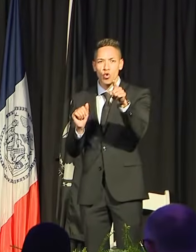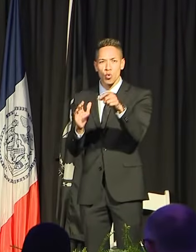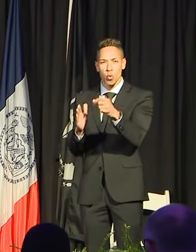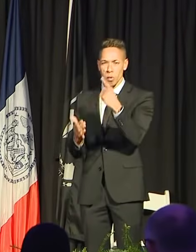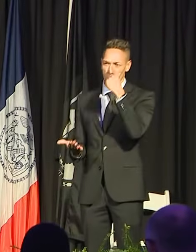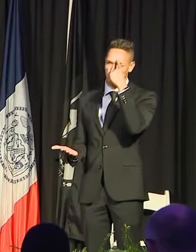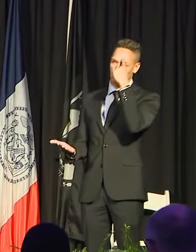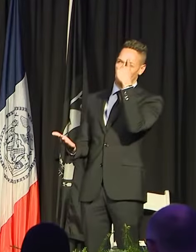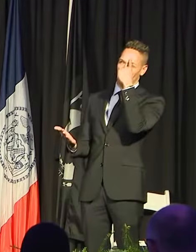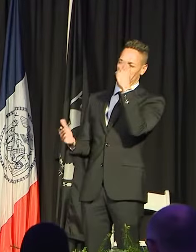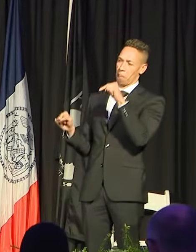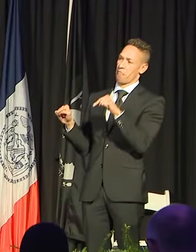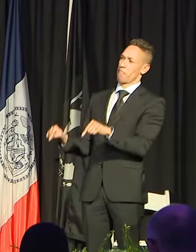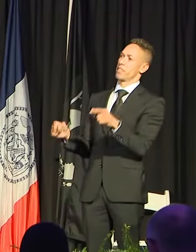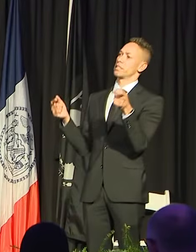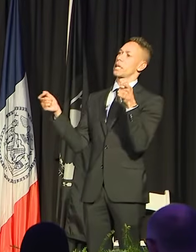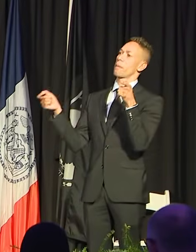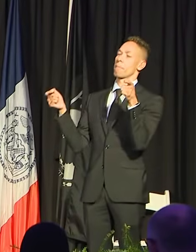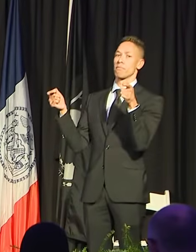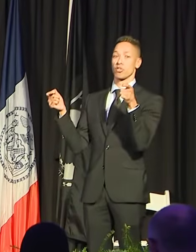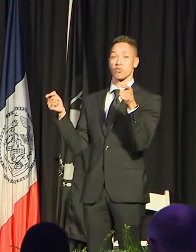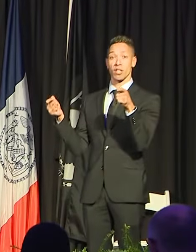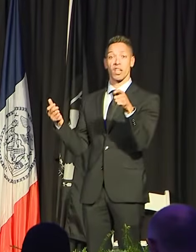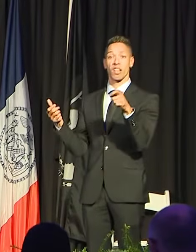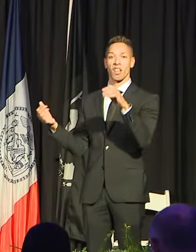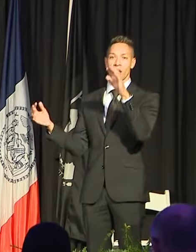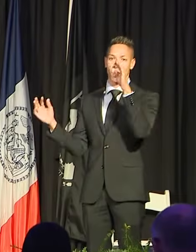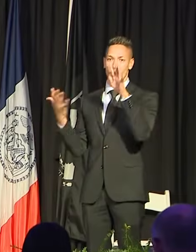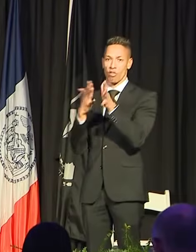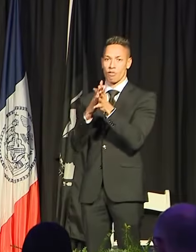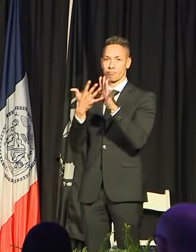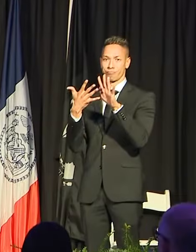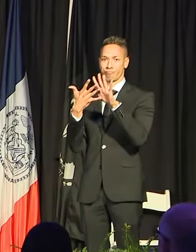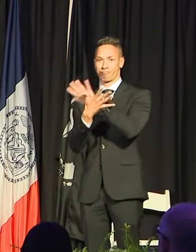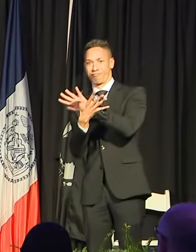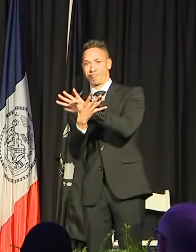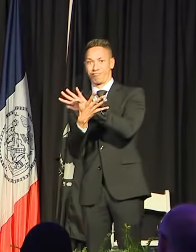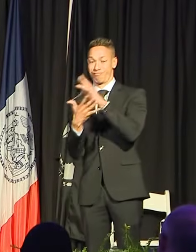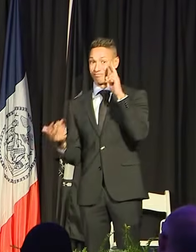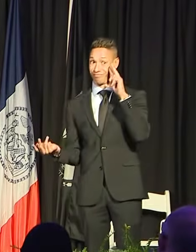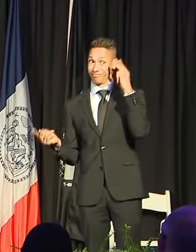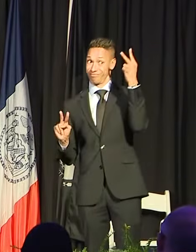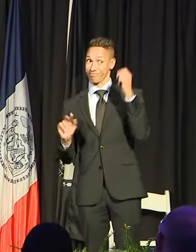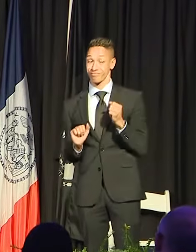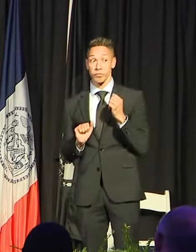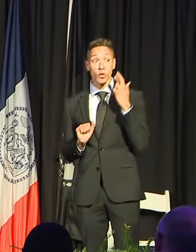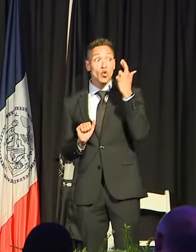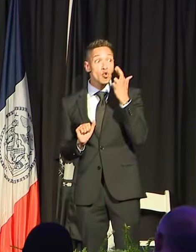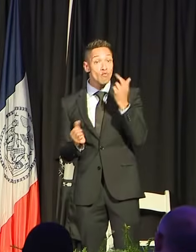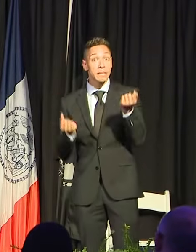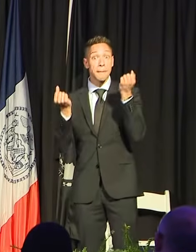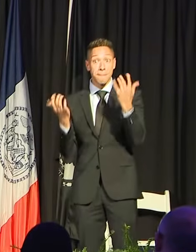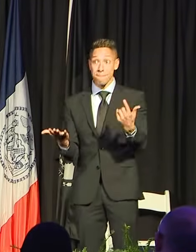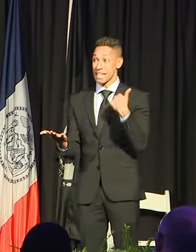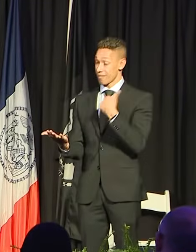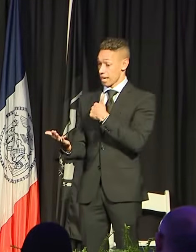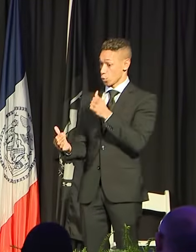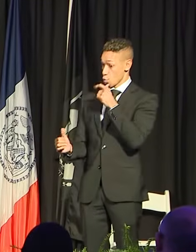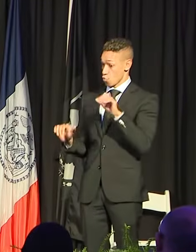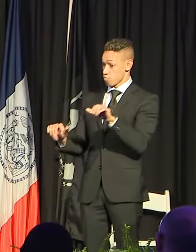impression of this administration that has been distorted. And the reason many of us that do this